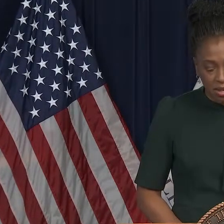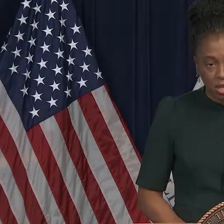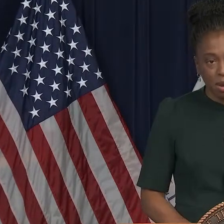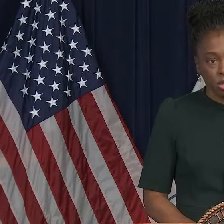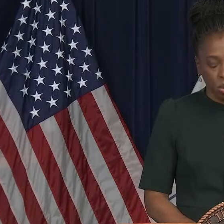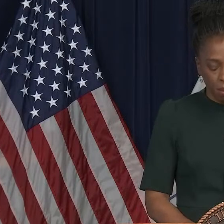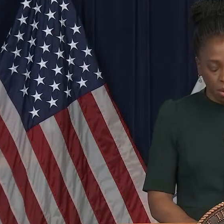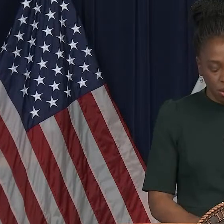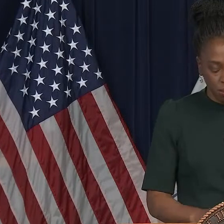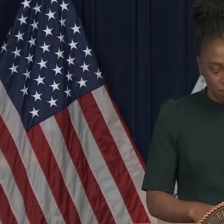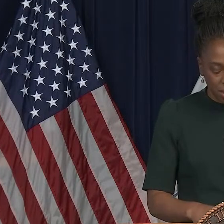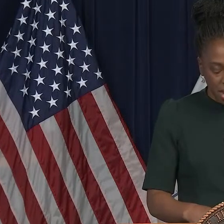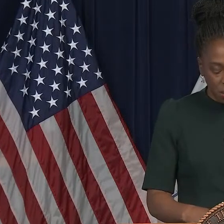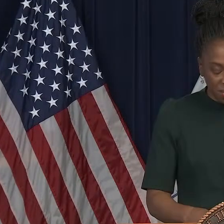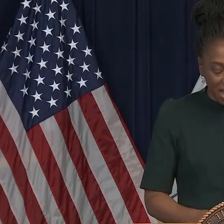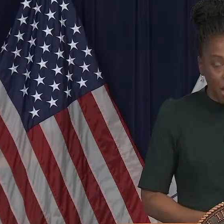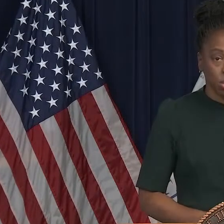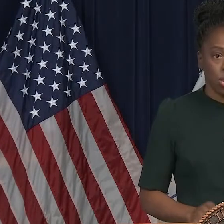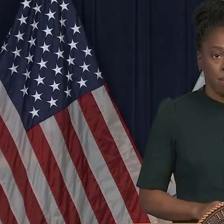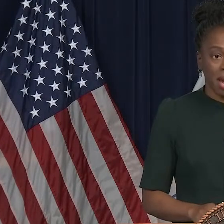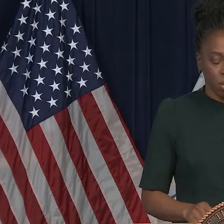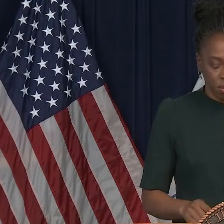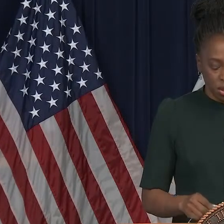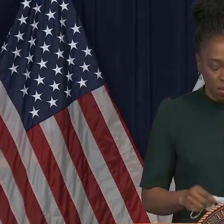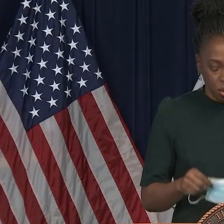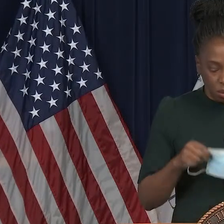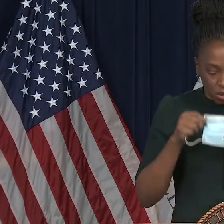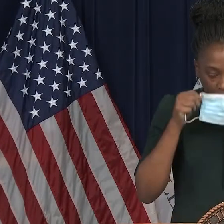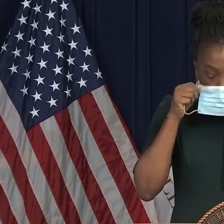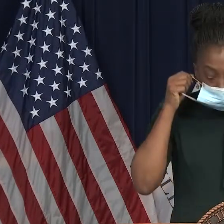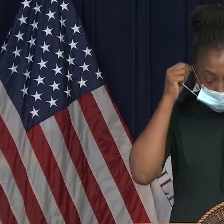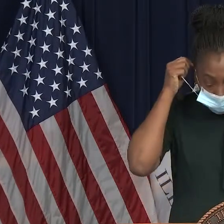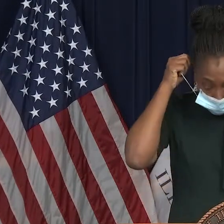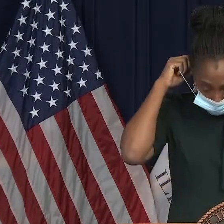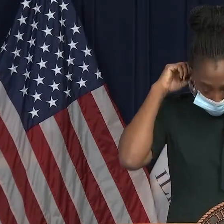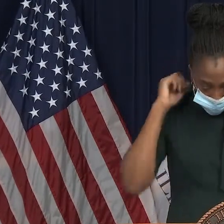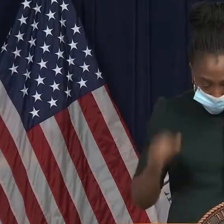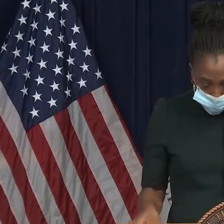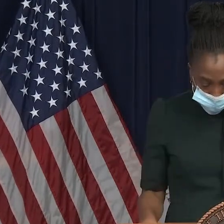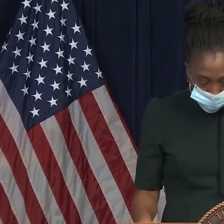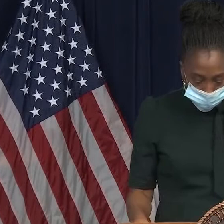Muchísimas gracias para su apoyo. And with that, I will turn it back over to Governor Pritzker.